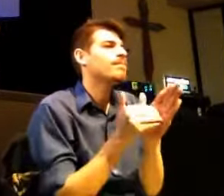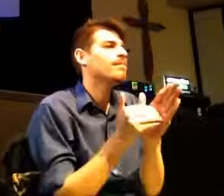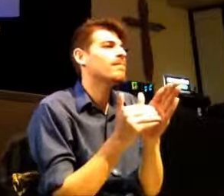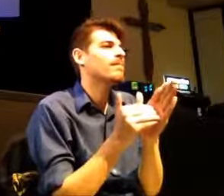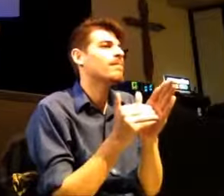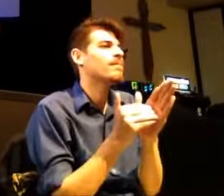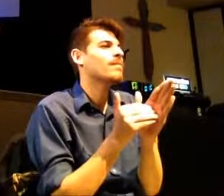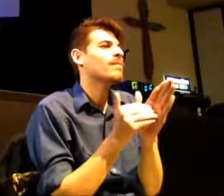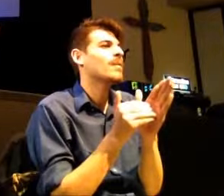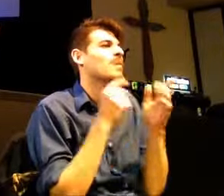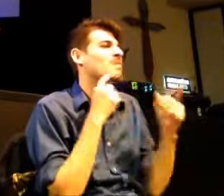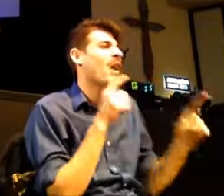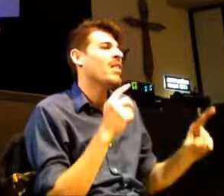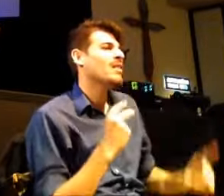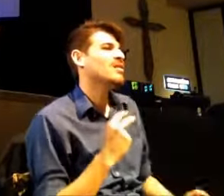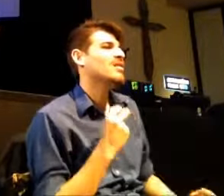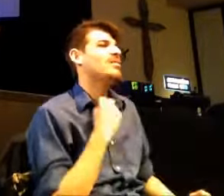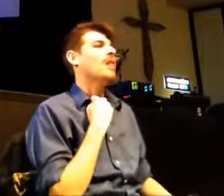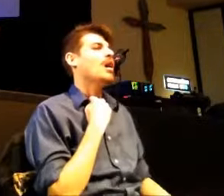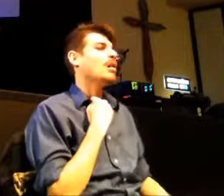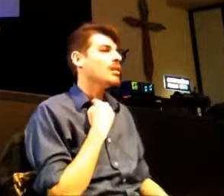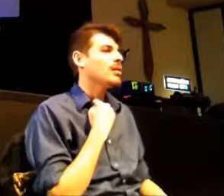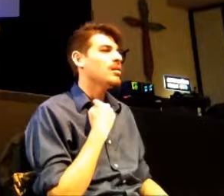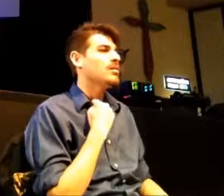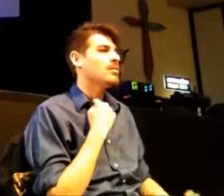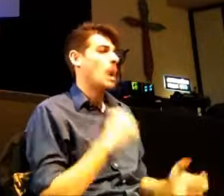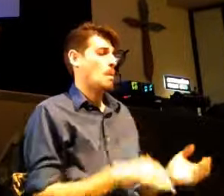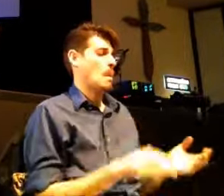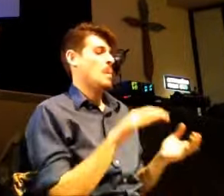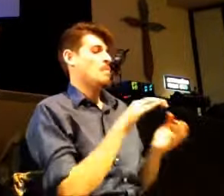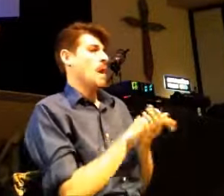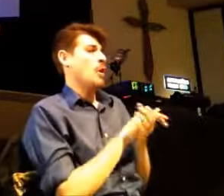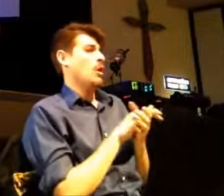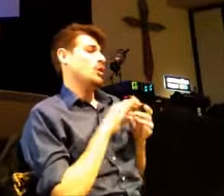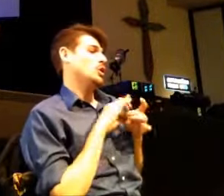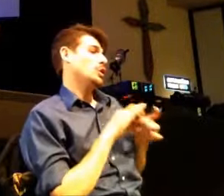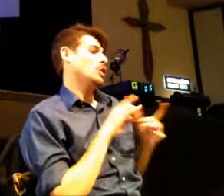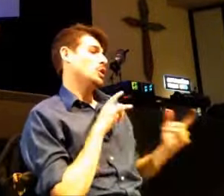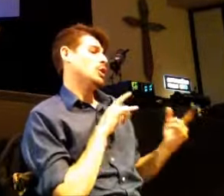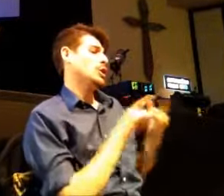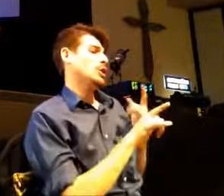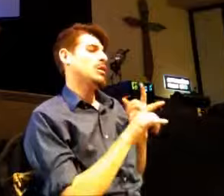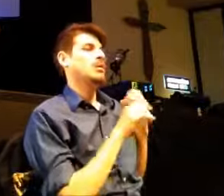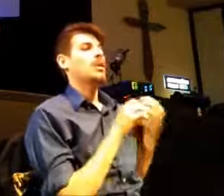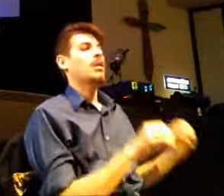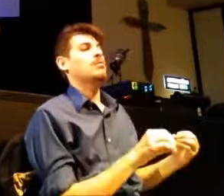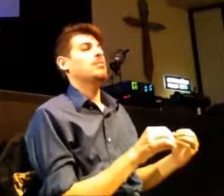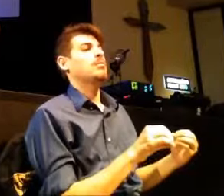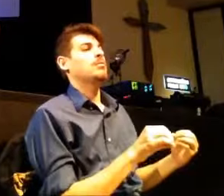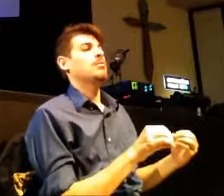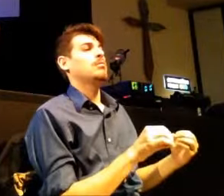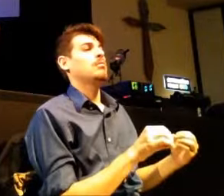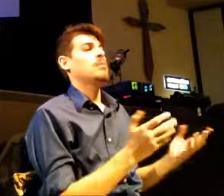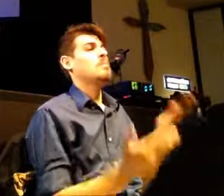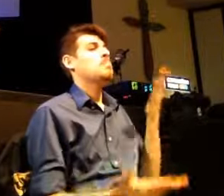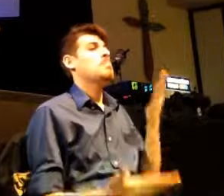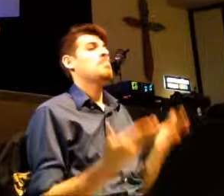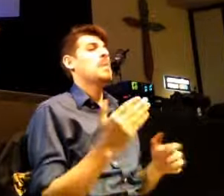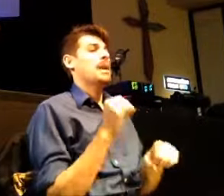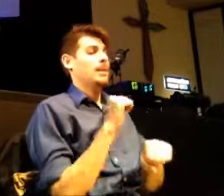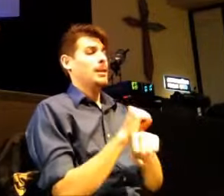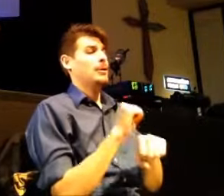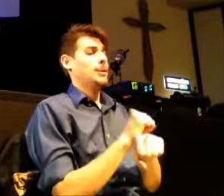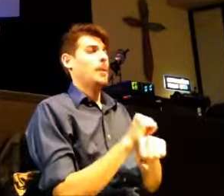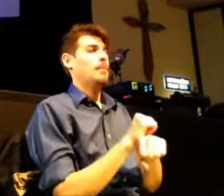not long before you find yourself in a job where you're frustrated constantly because you feel like you're the